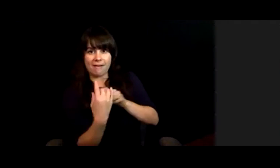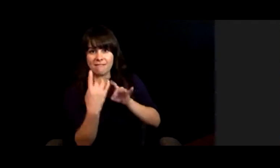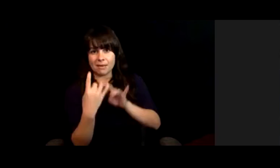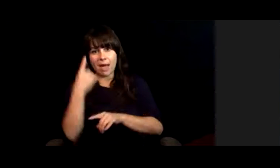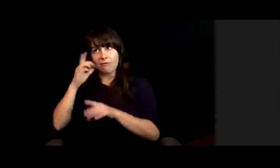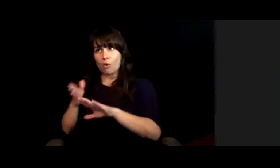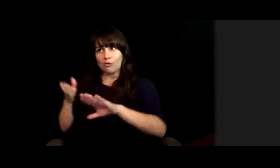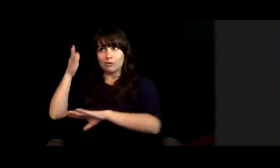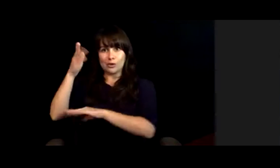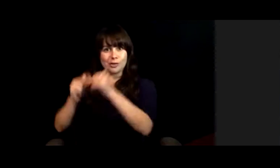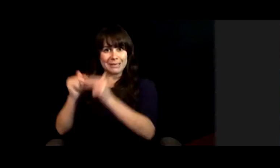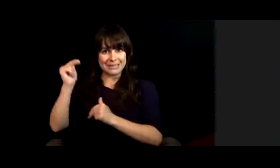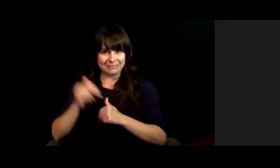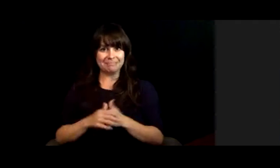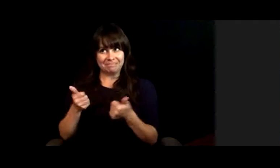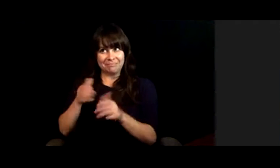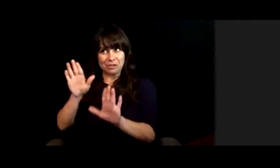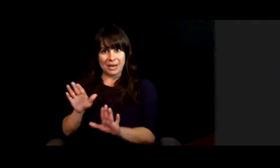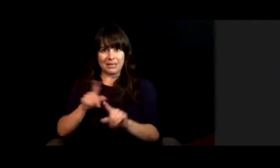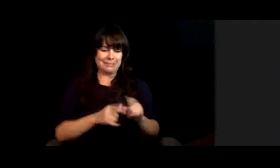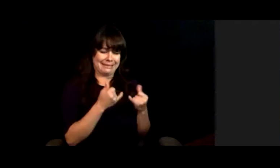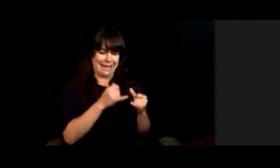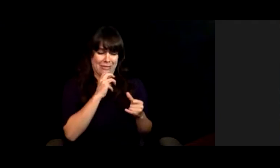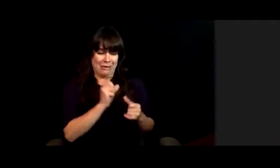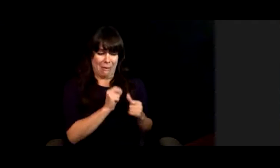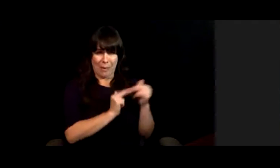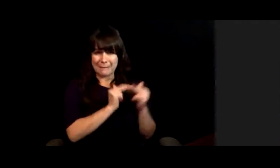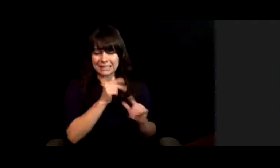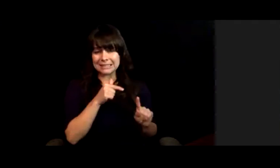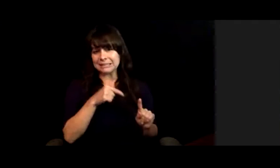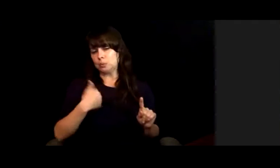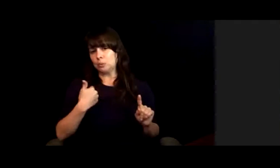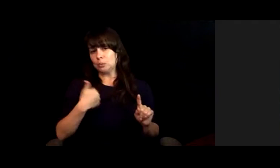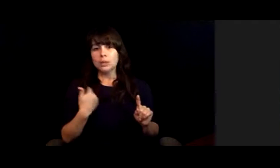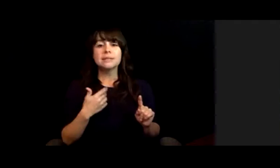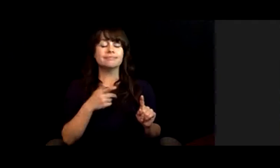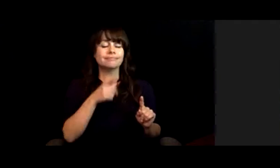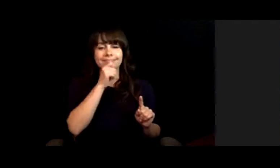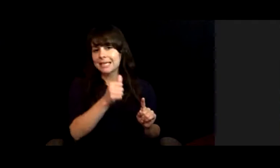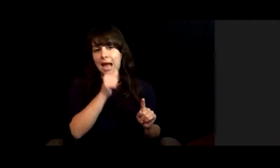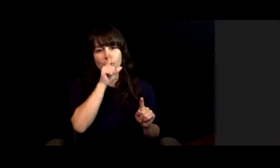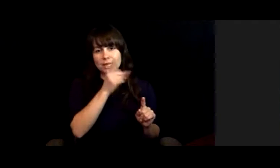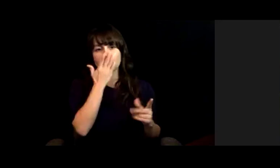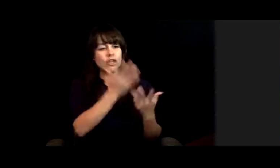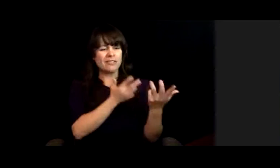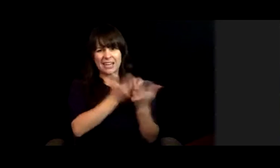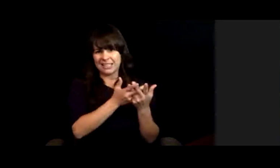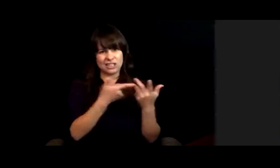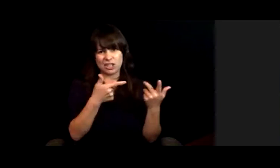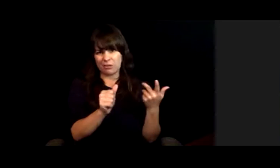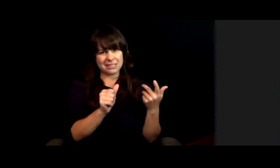the future. So that's good. But right now we're in an older building that really wasn't made for the General Assembly, but it's